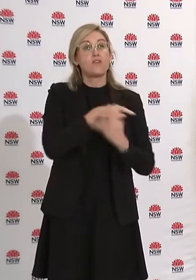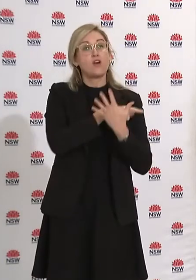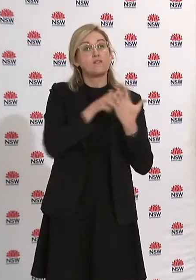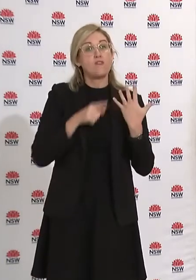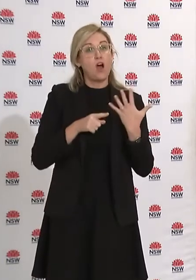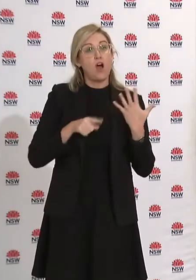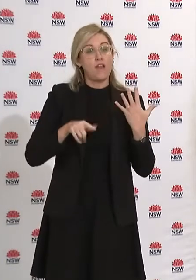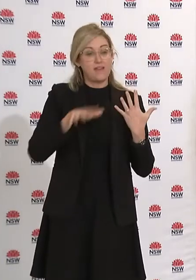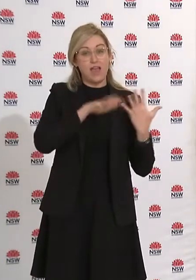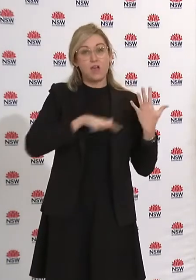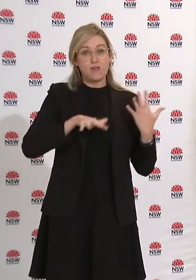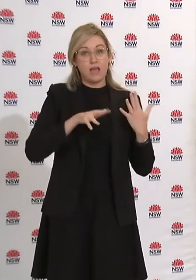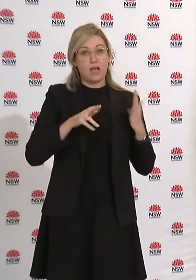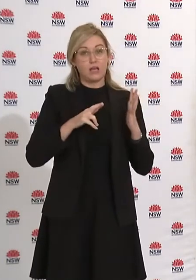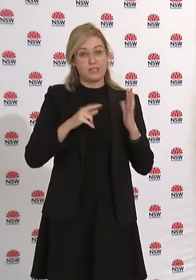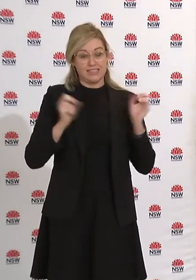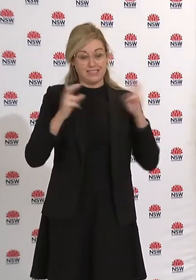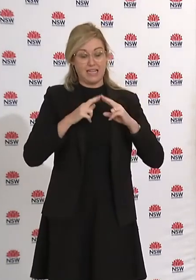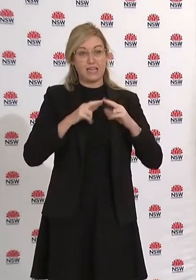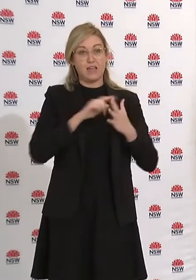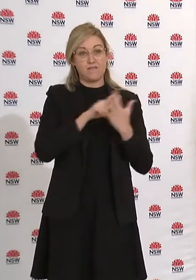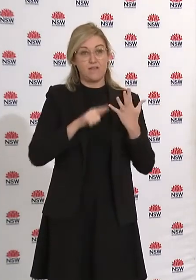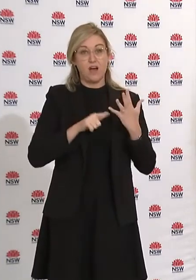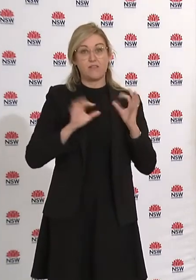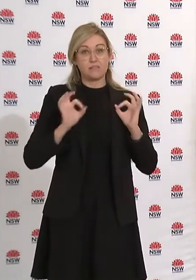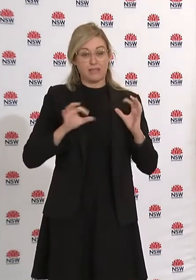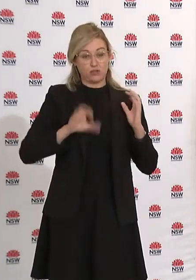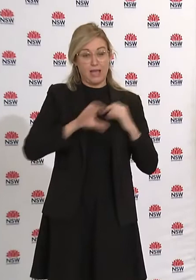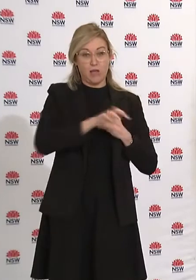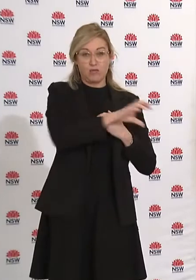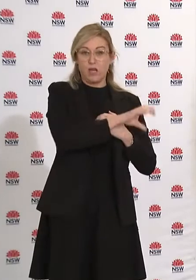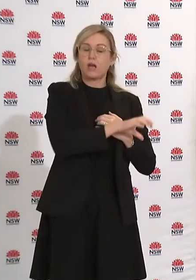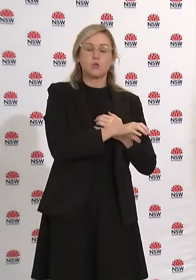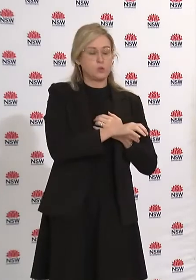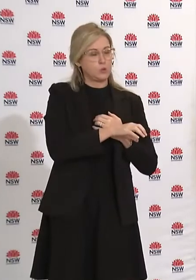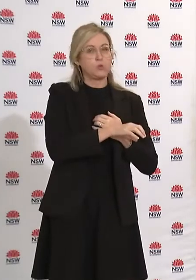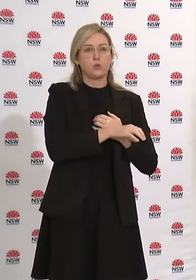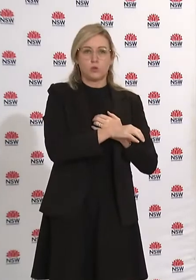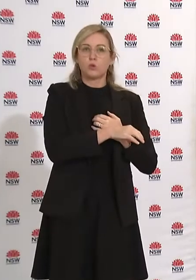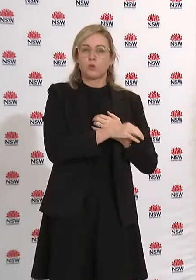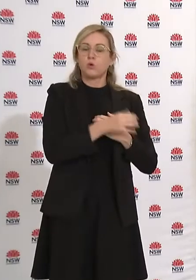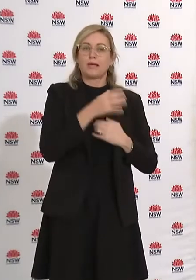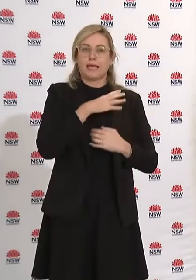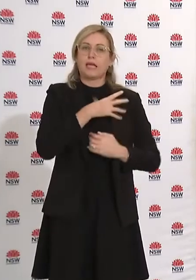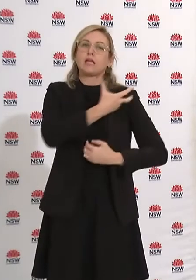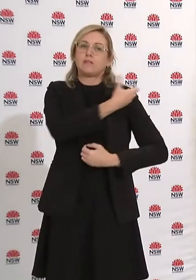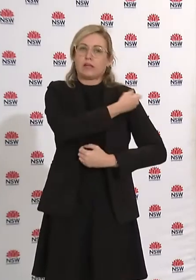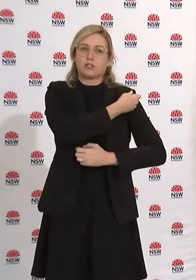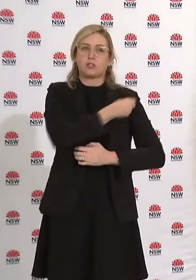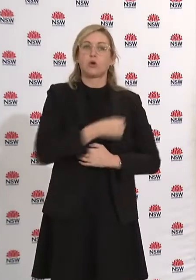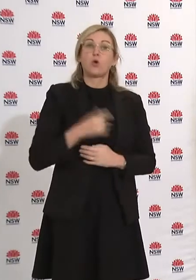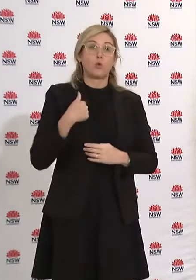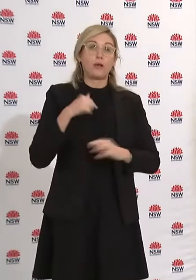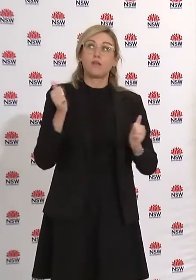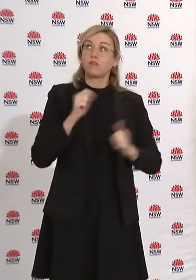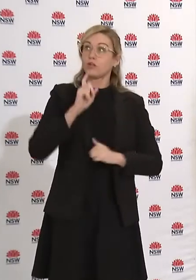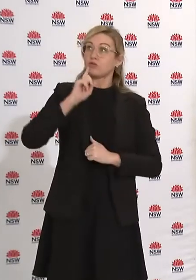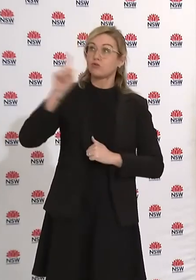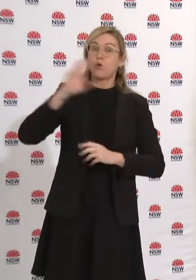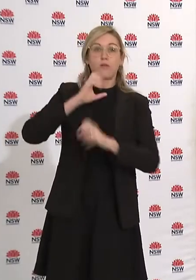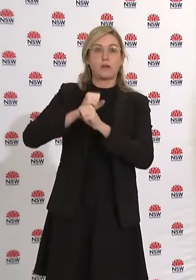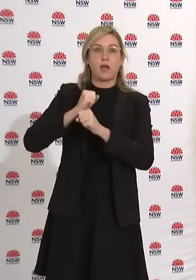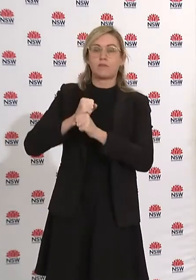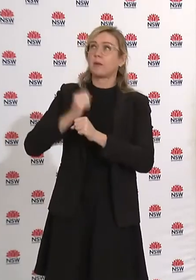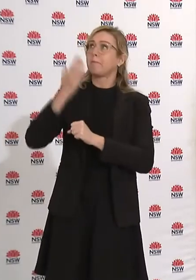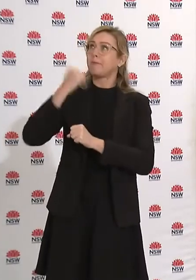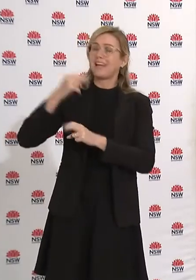And that's why we're asking for a refocus of the national vaccination strategy. We've already put some requests in, which we understand are being